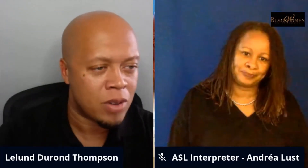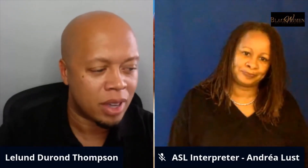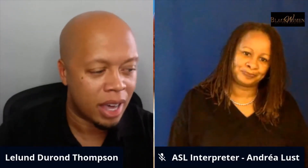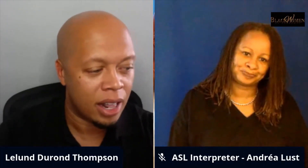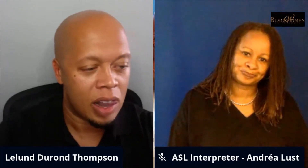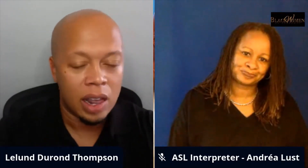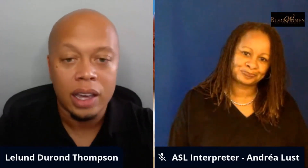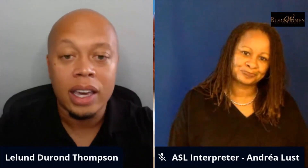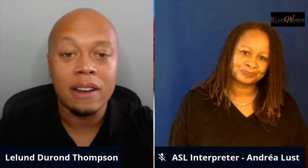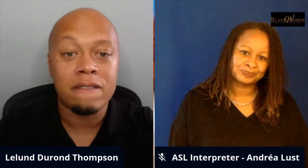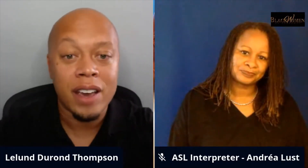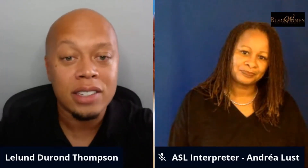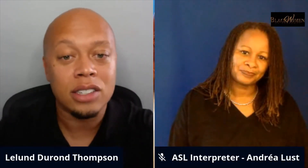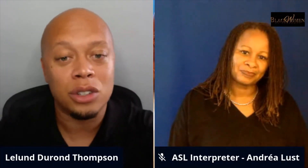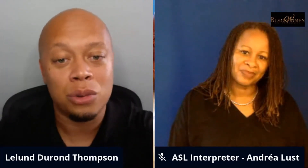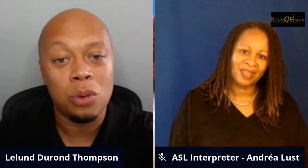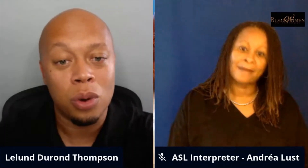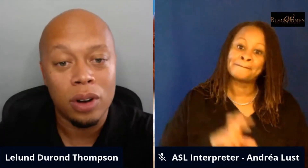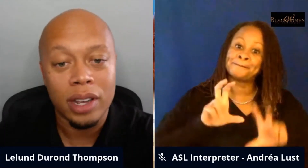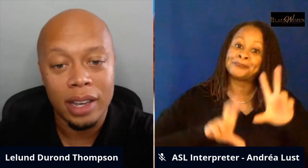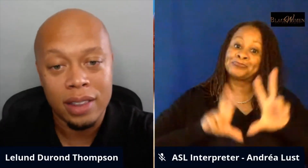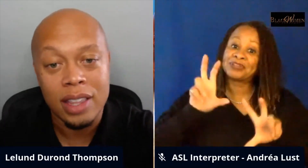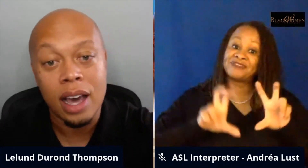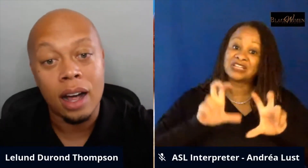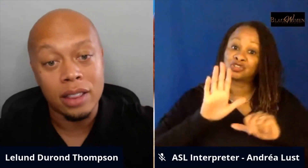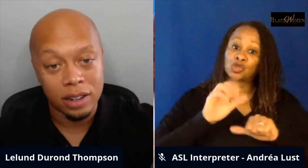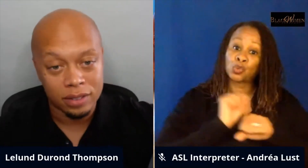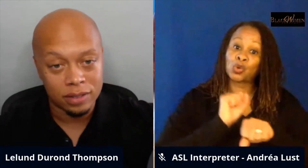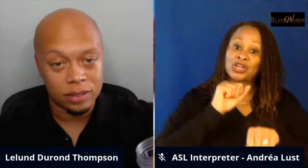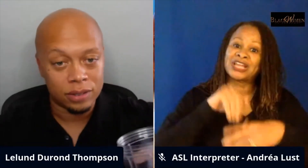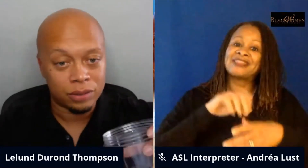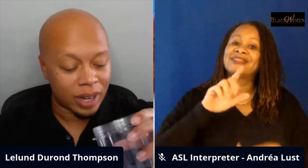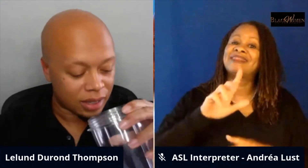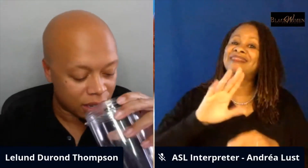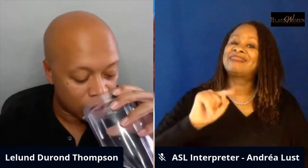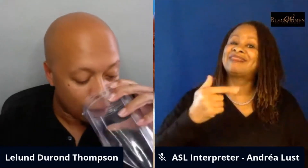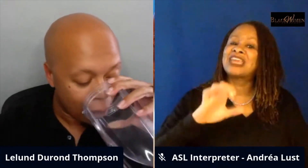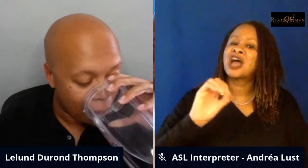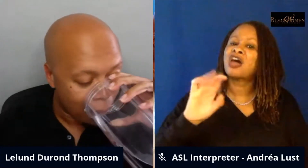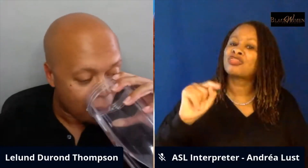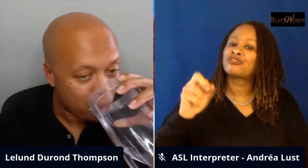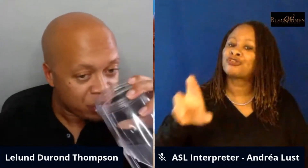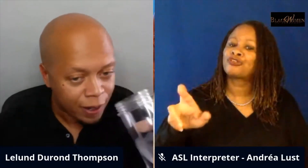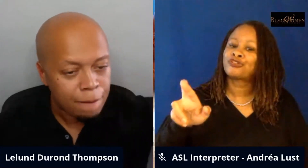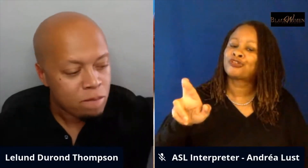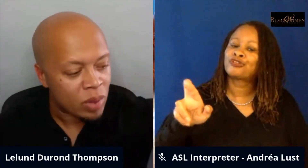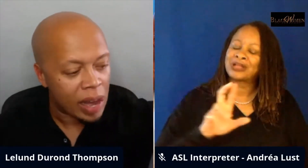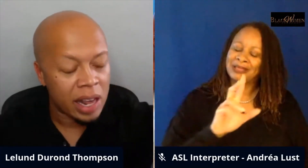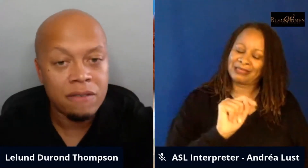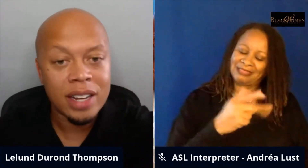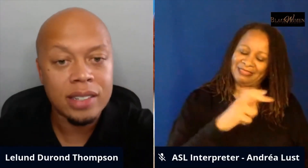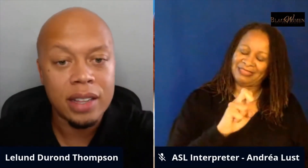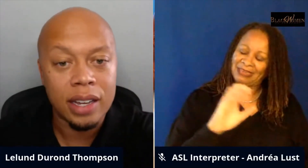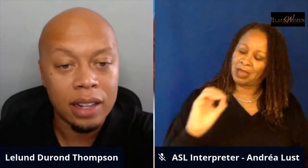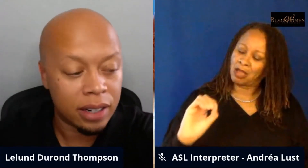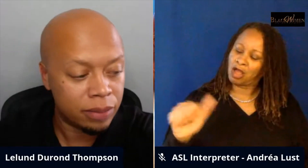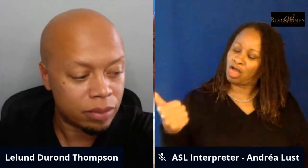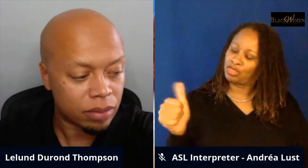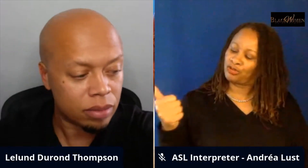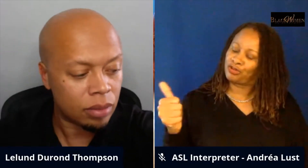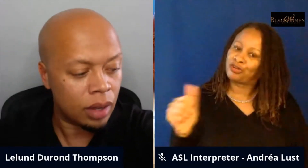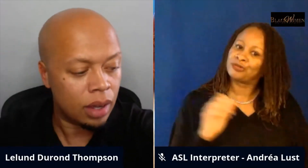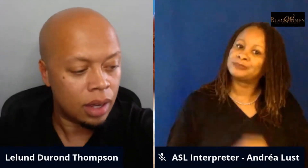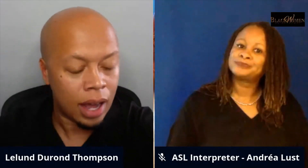Great, okay. Invest your work in the other. When I say invest in the